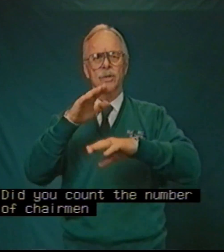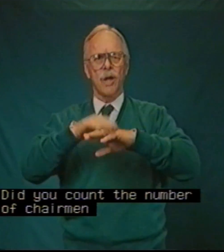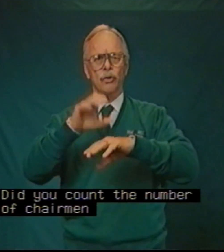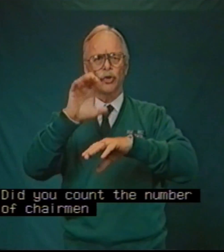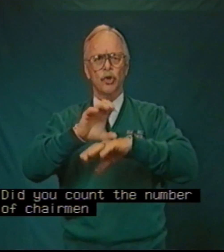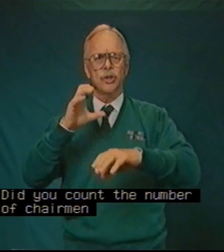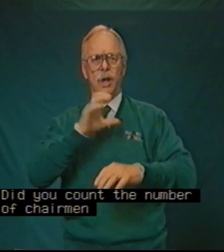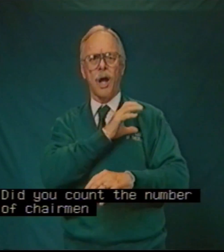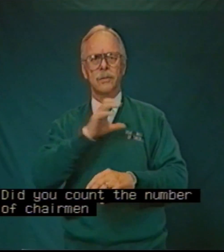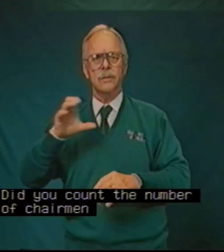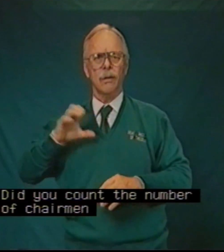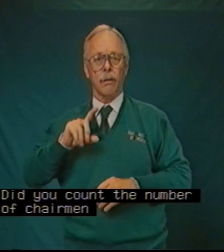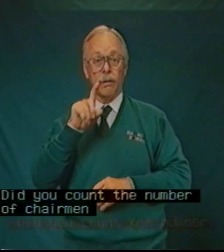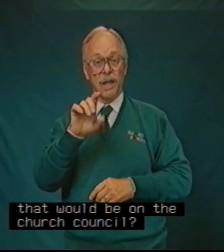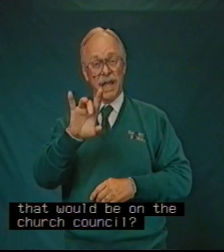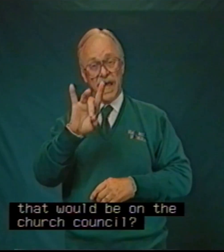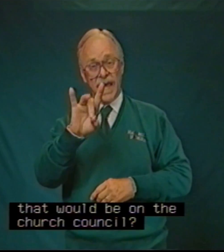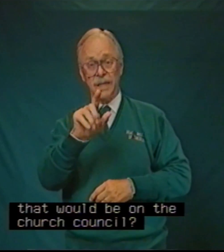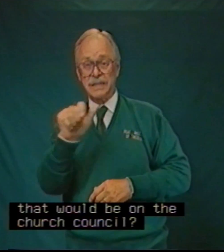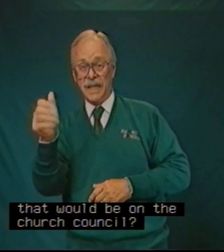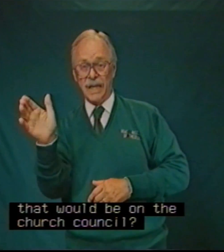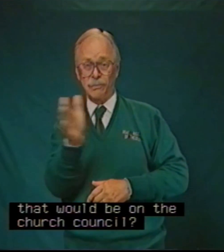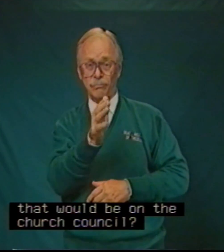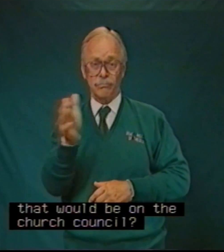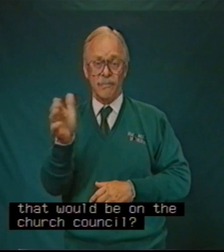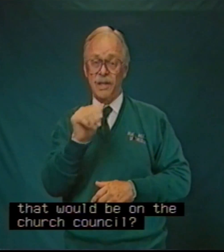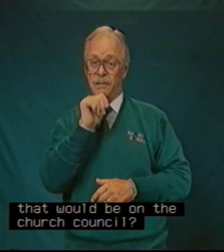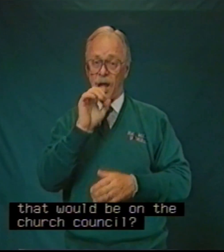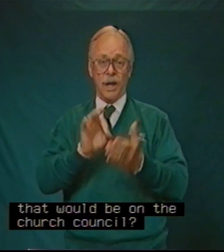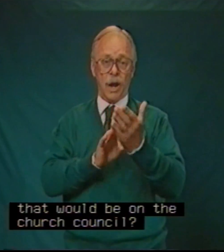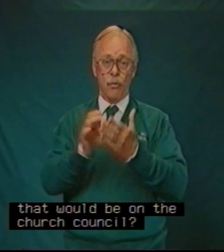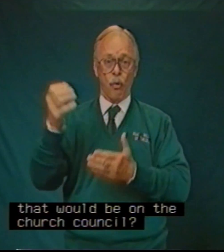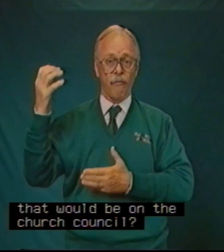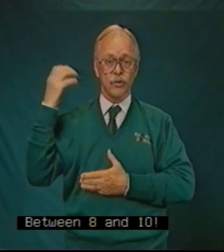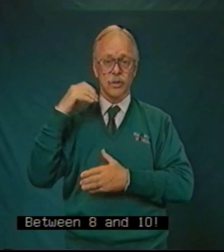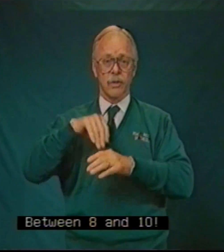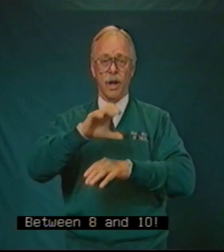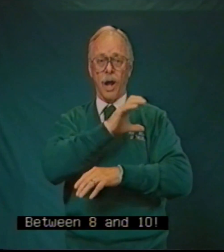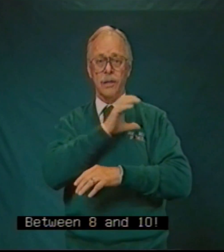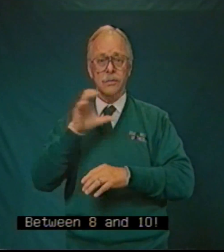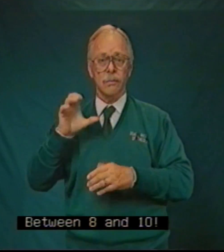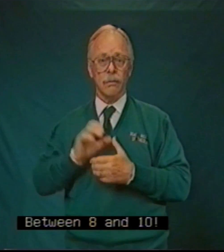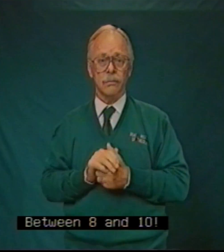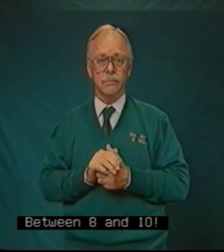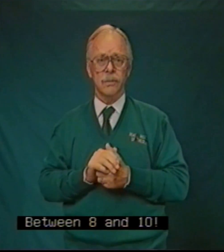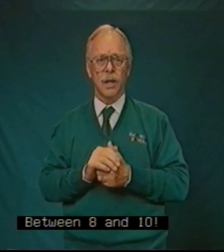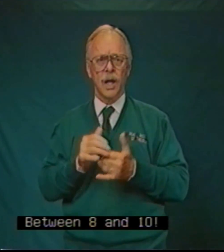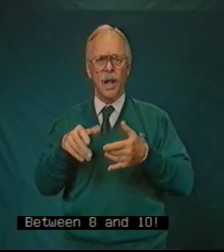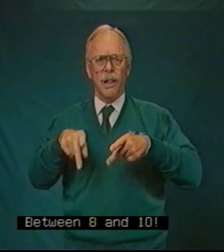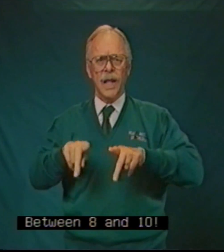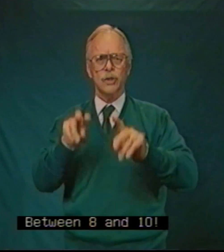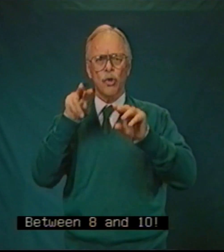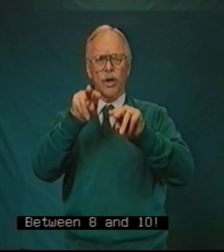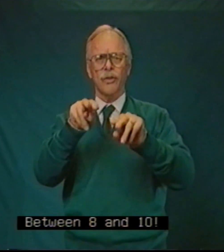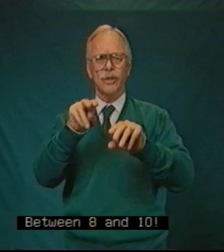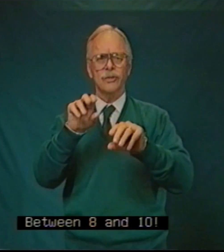of chairmen that would be on the church council? Between 8 and 10? That's not counting